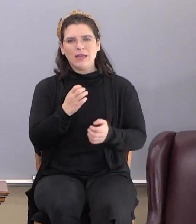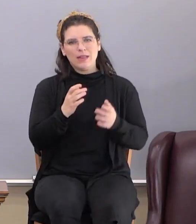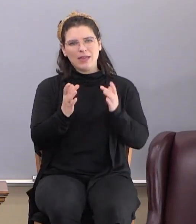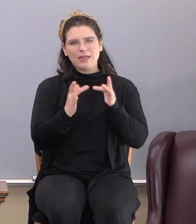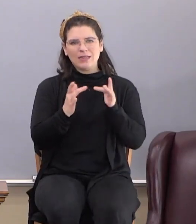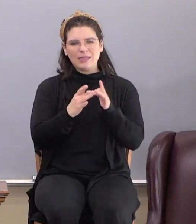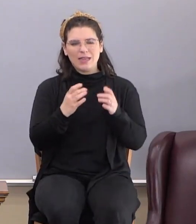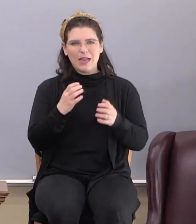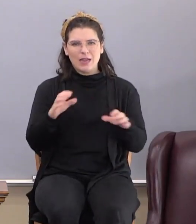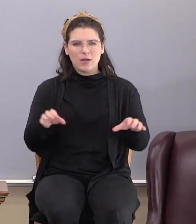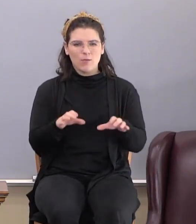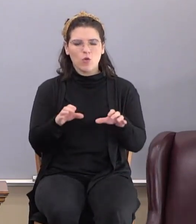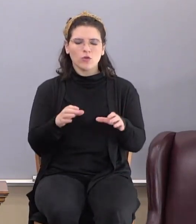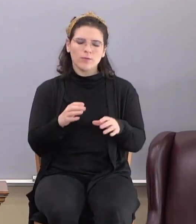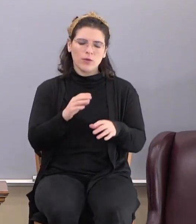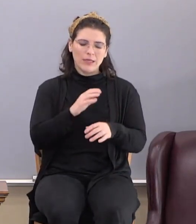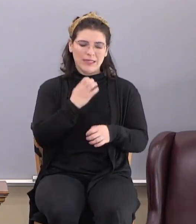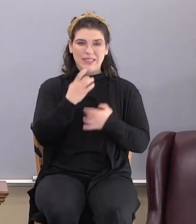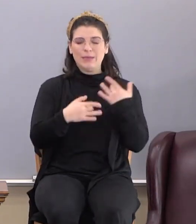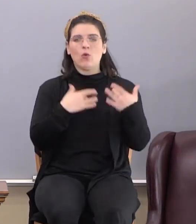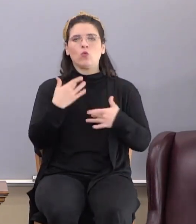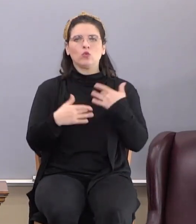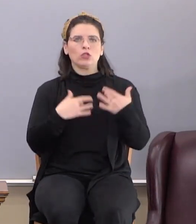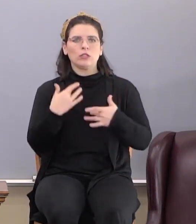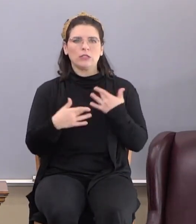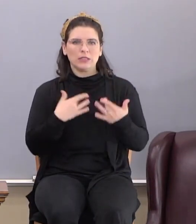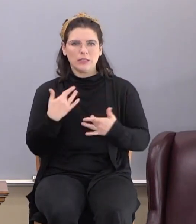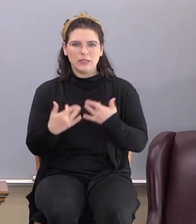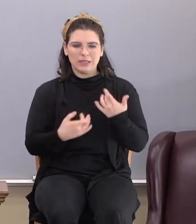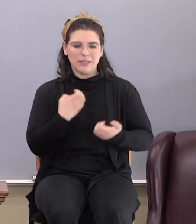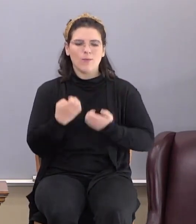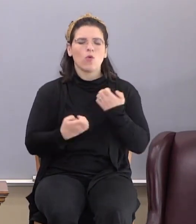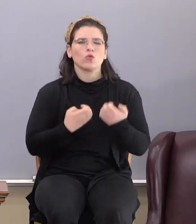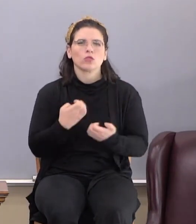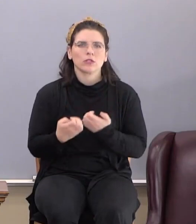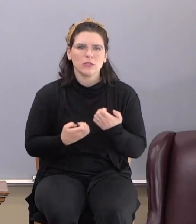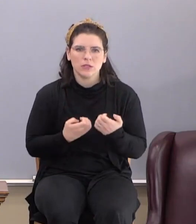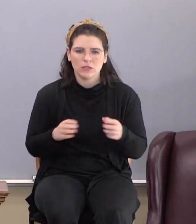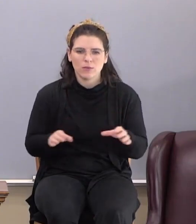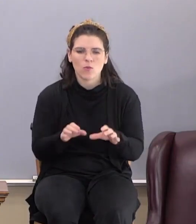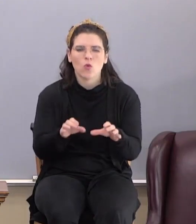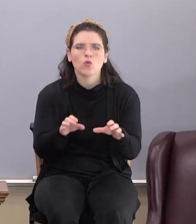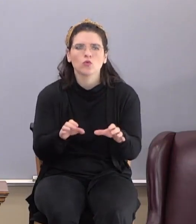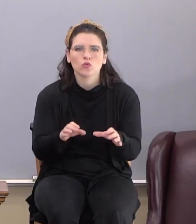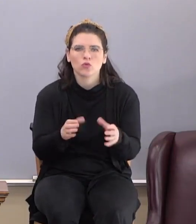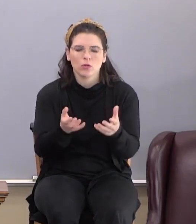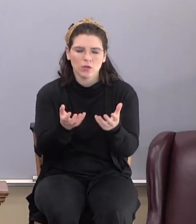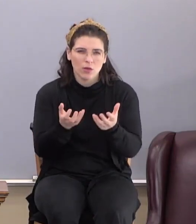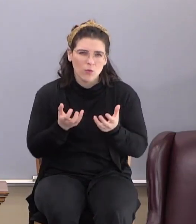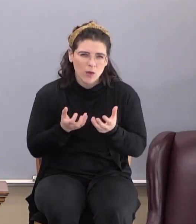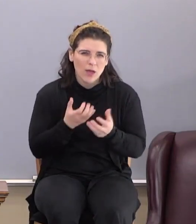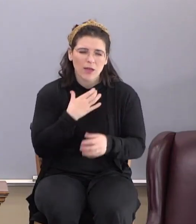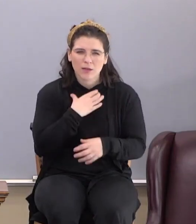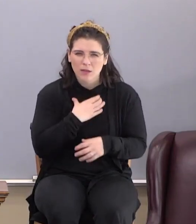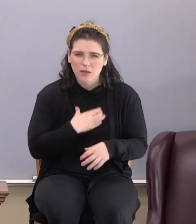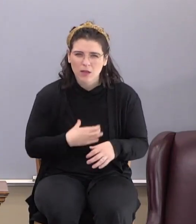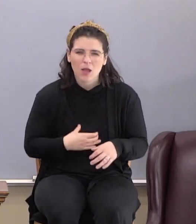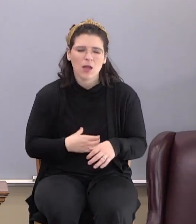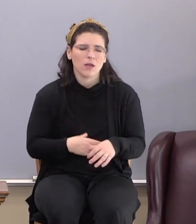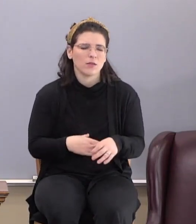E to it, and you have the word emotion, the motions, the lusts,